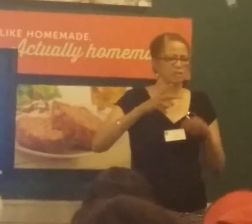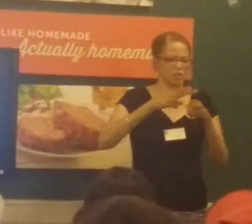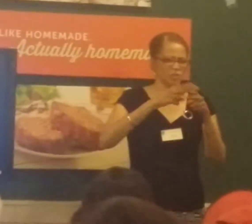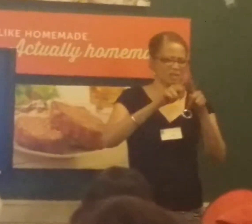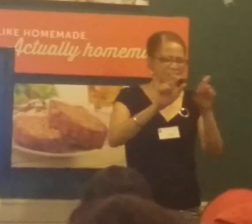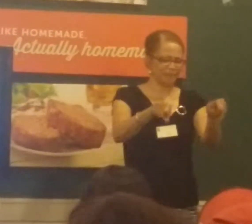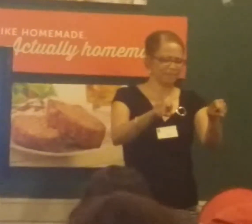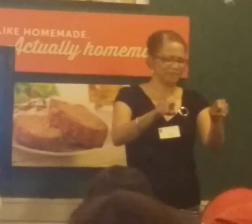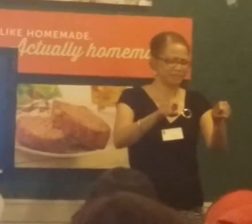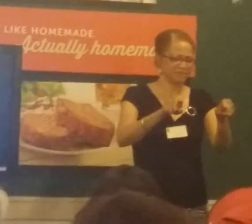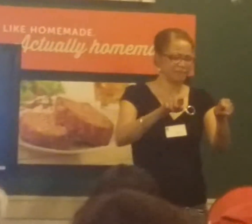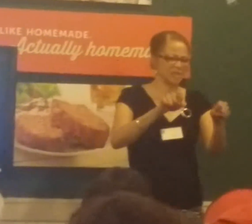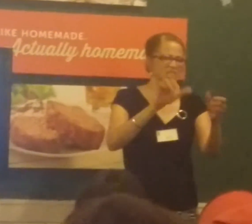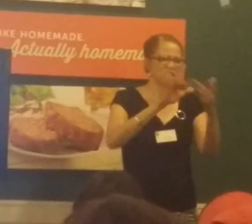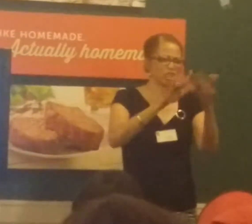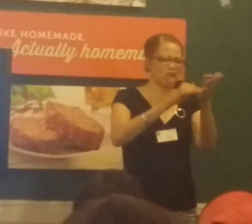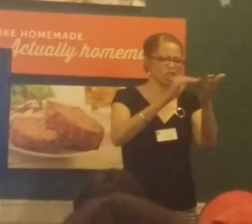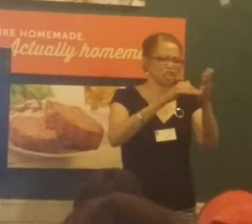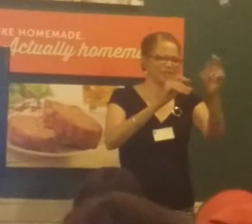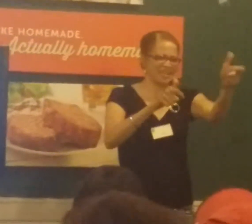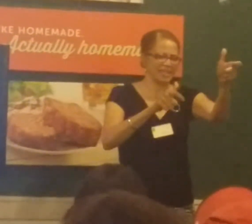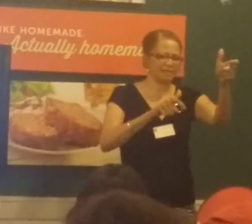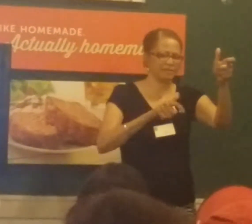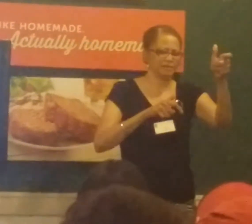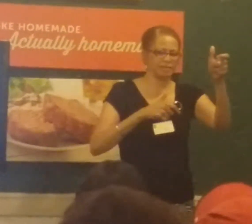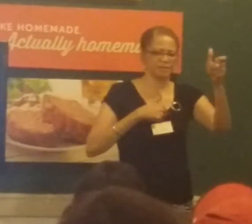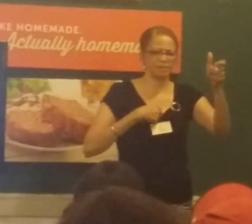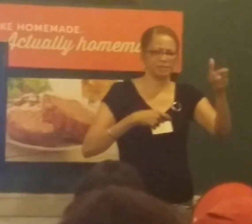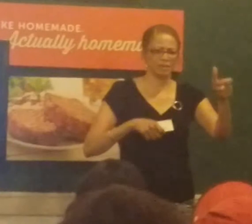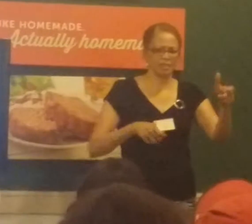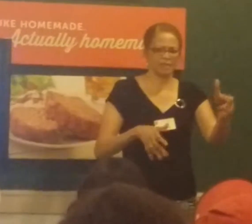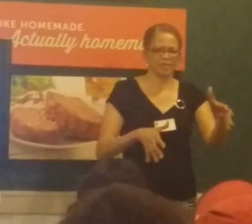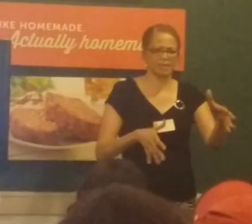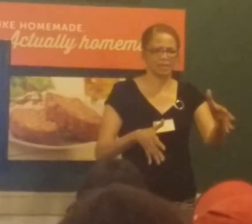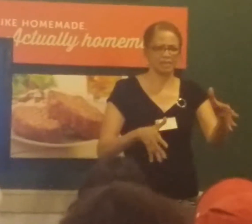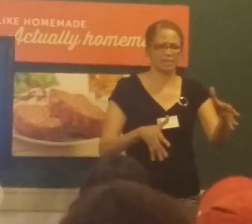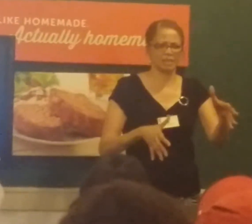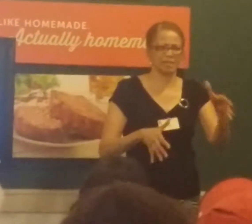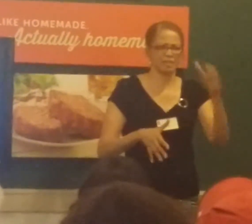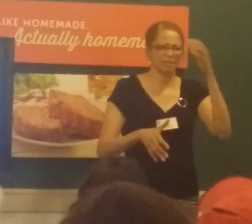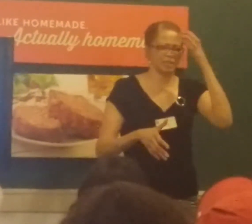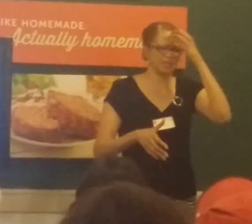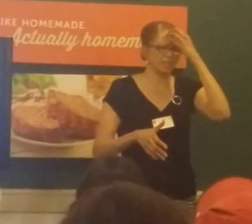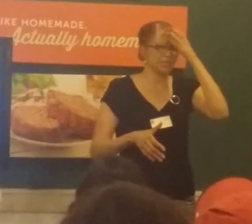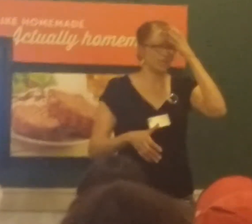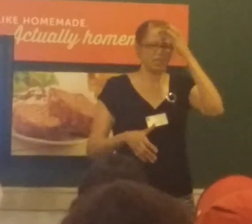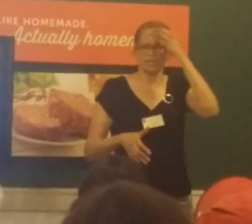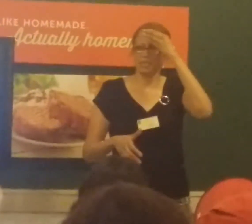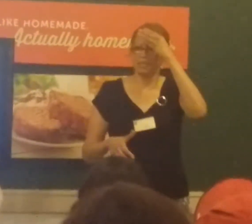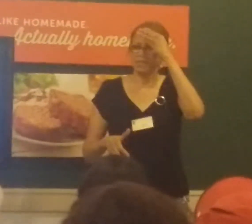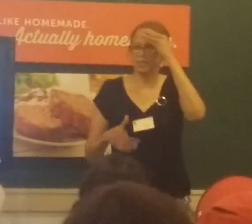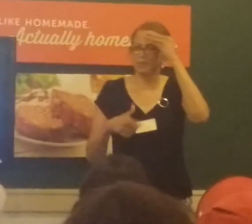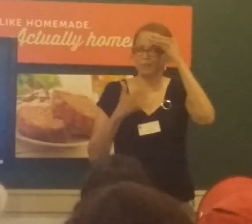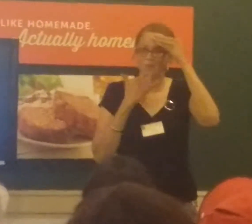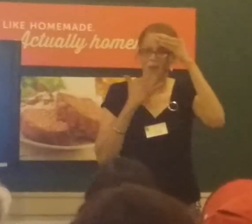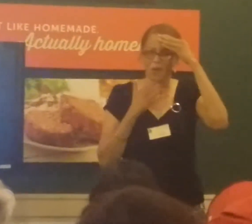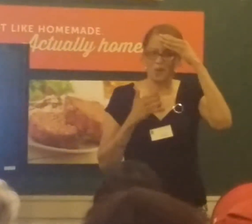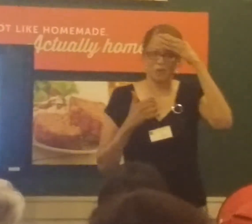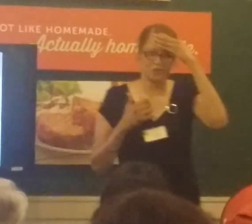And they said, come back as soon as possible, the doctors need to see you right away. It startled me, made me nervous. I